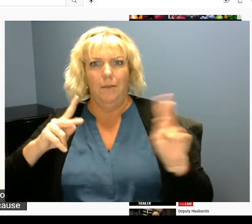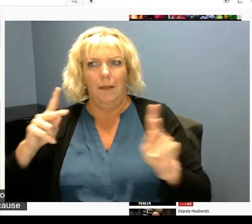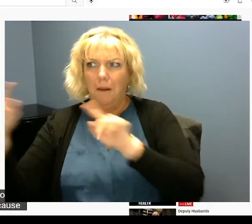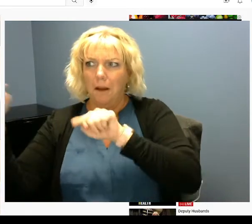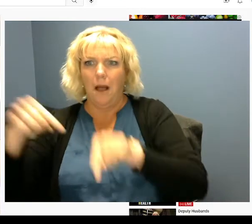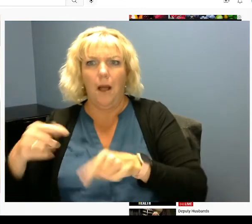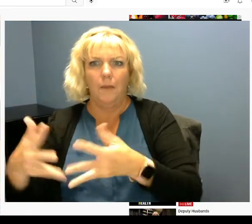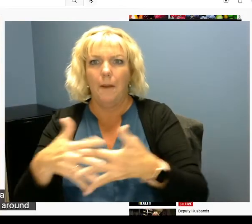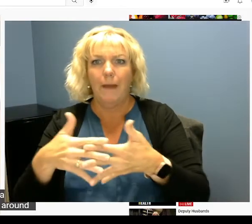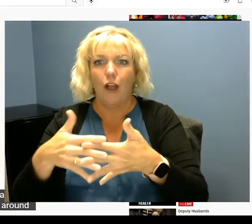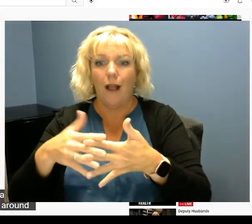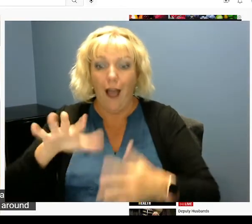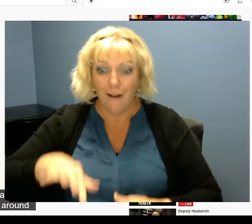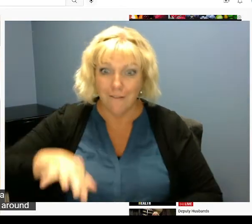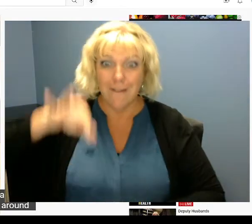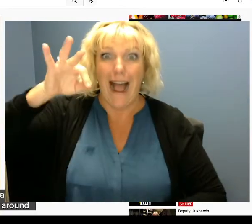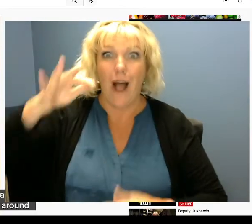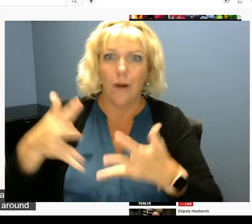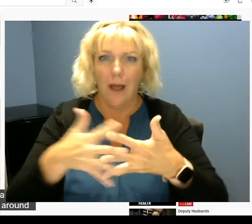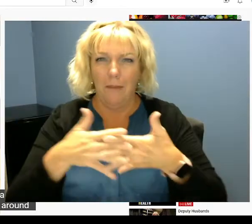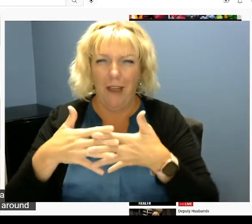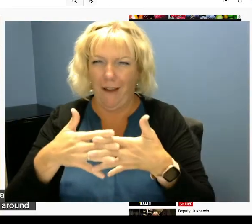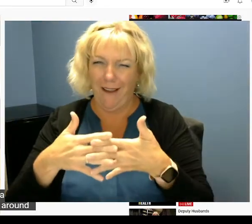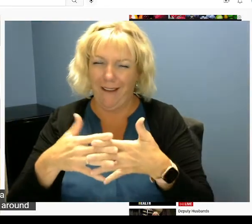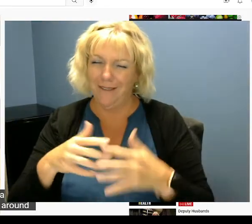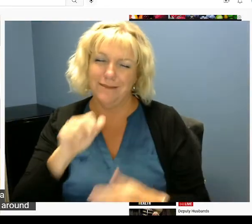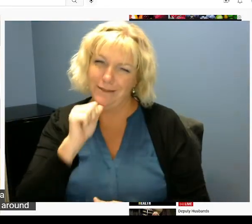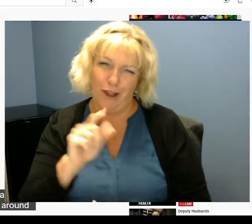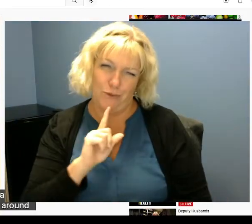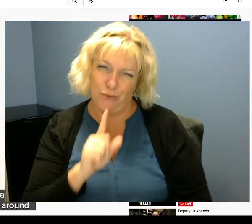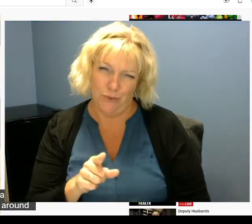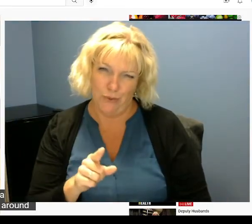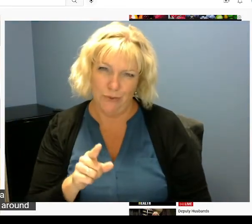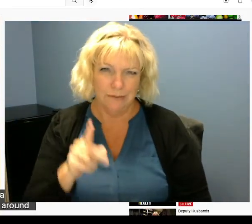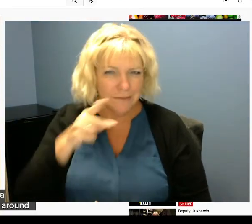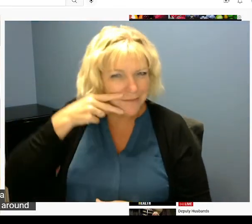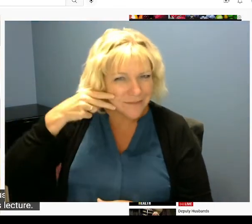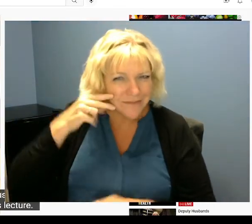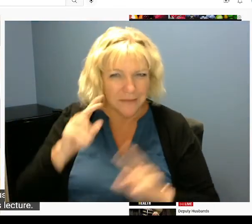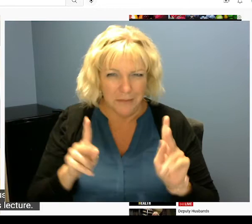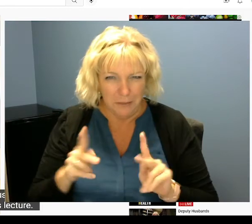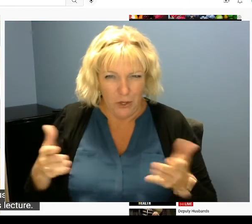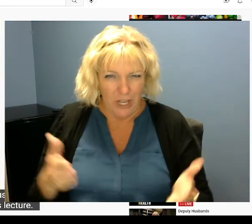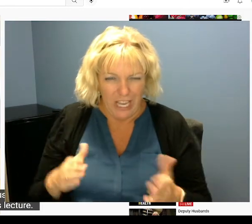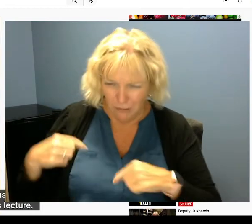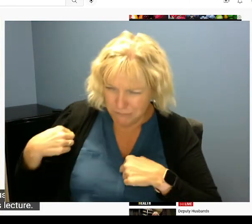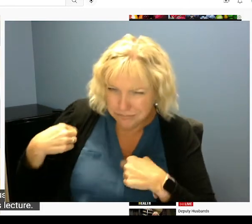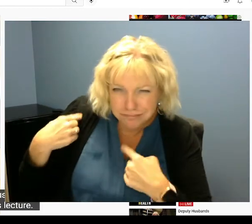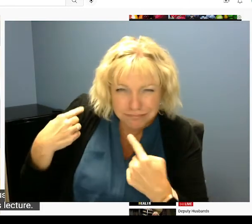loosely because, as you're going to see here, you can't really discover people that have been around for